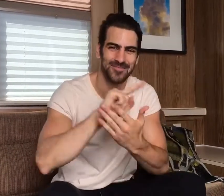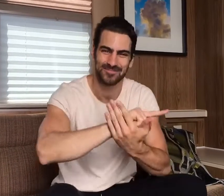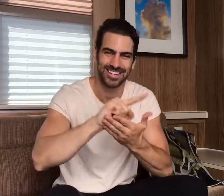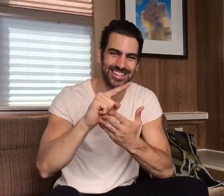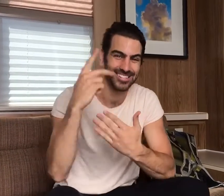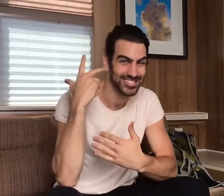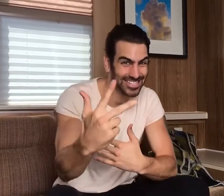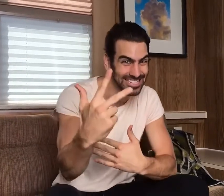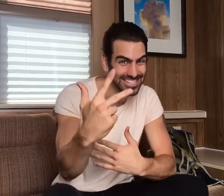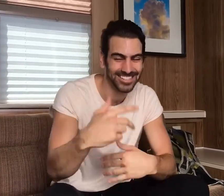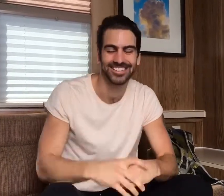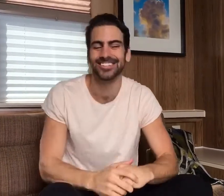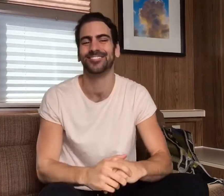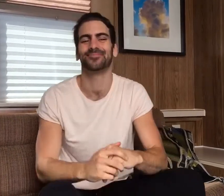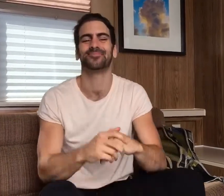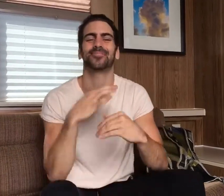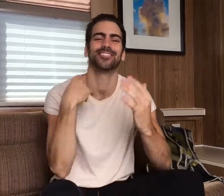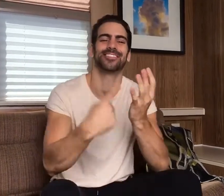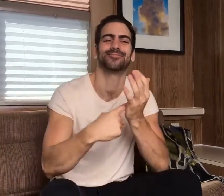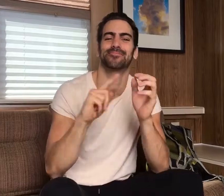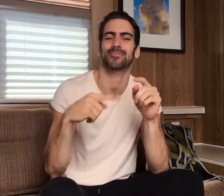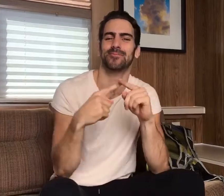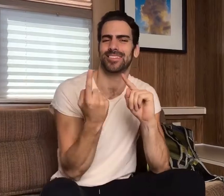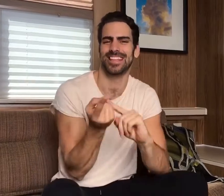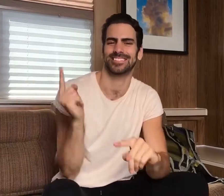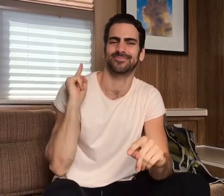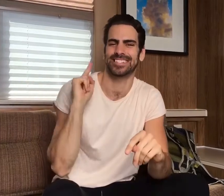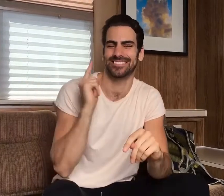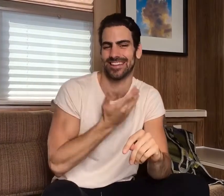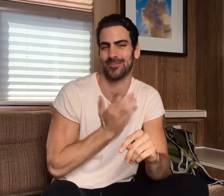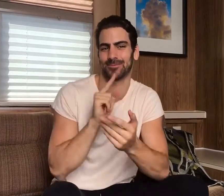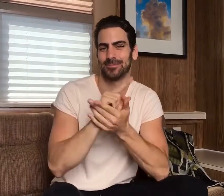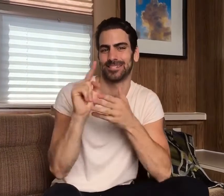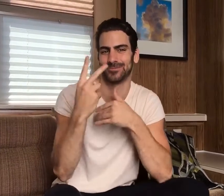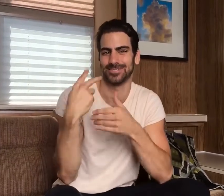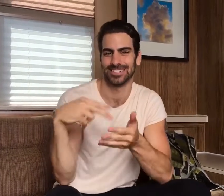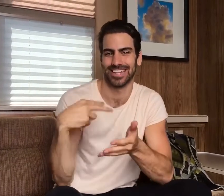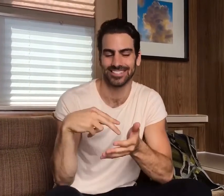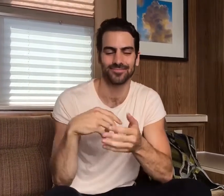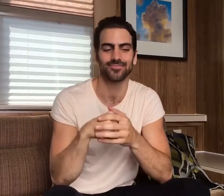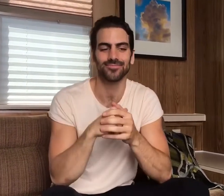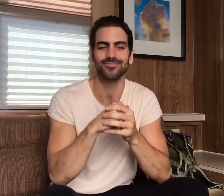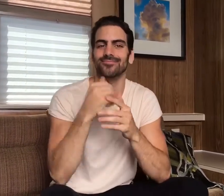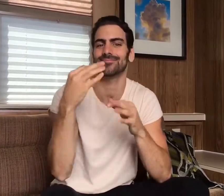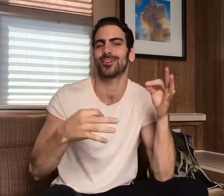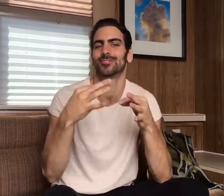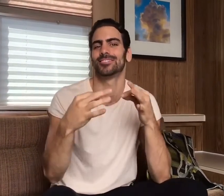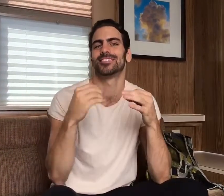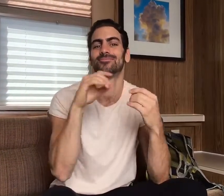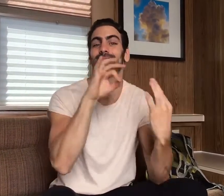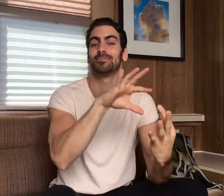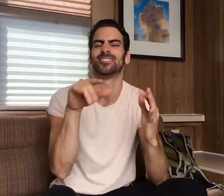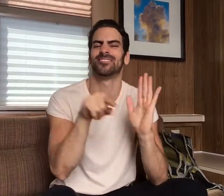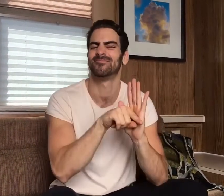Hello! It is week three. So I want to talk about last week, the second week of dancing. The